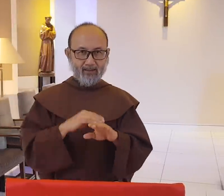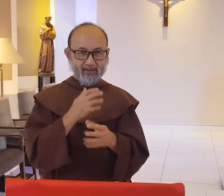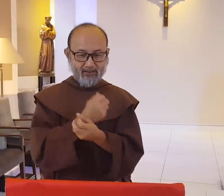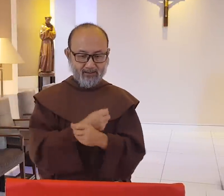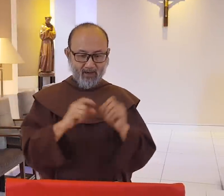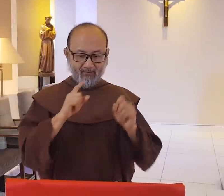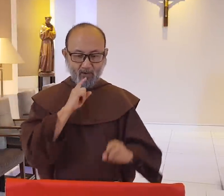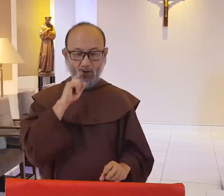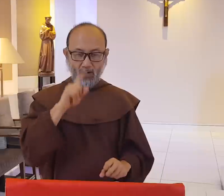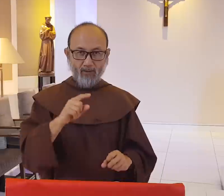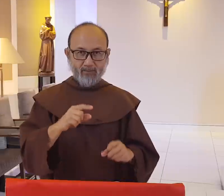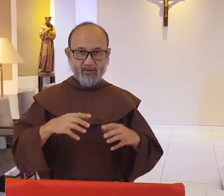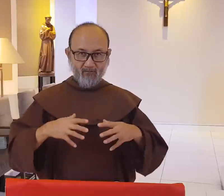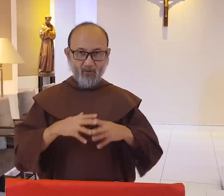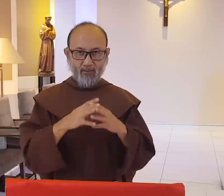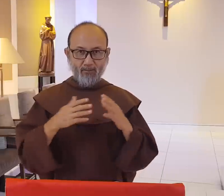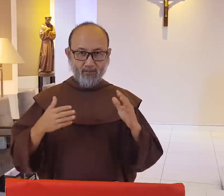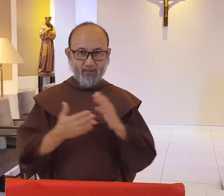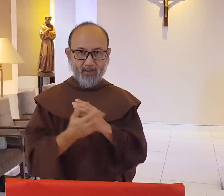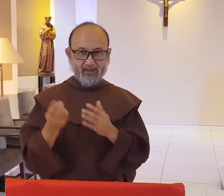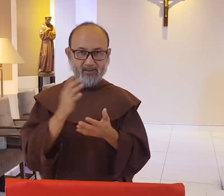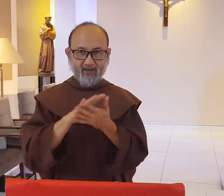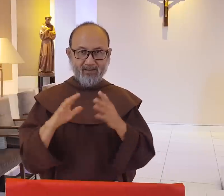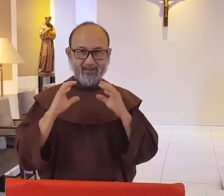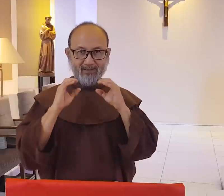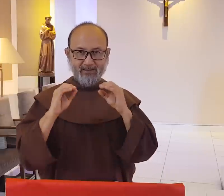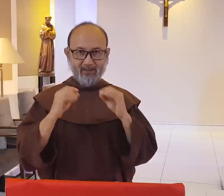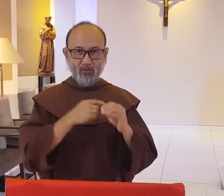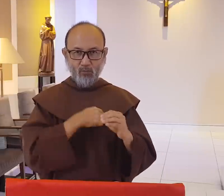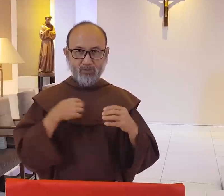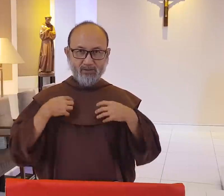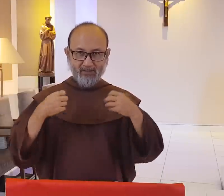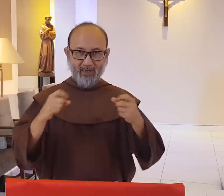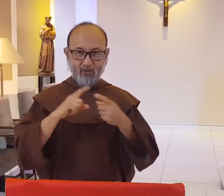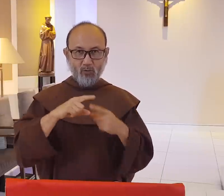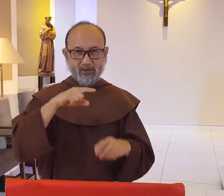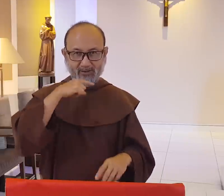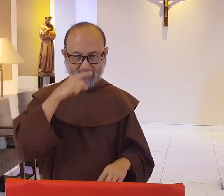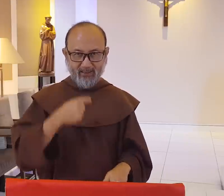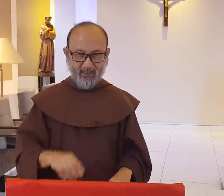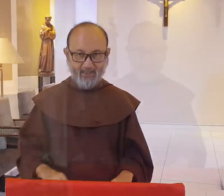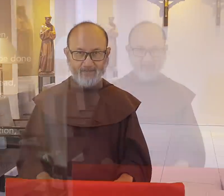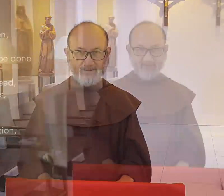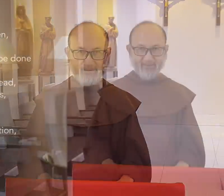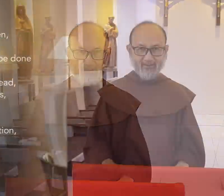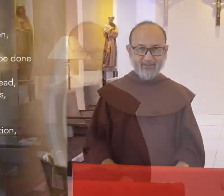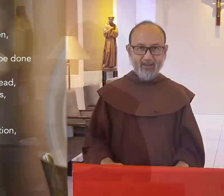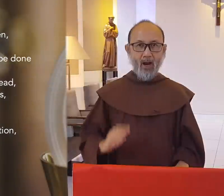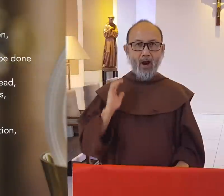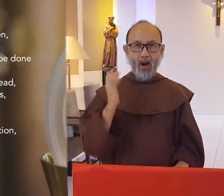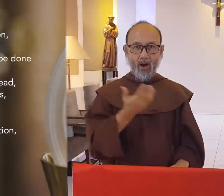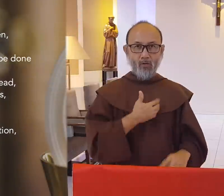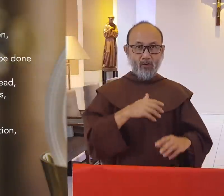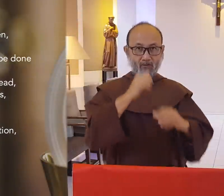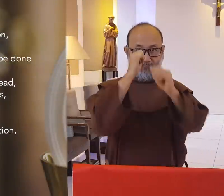At the Savior's command, and formed by divine teaching, we dare to say, Our